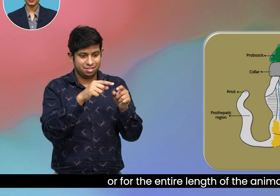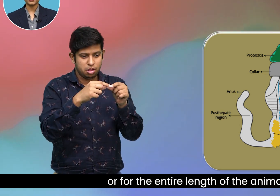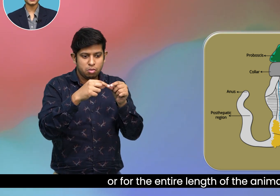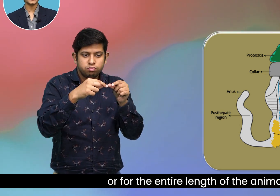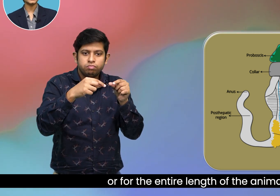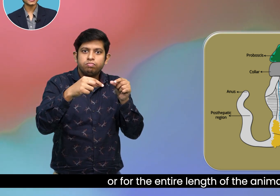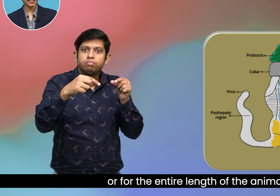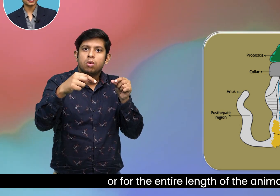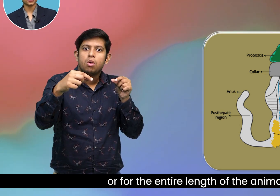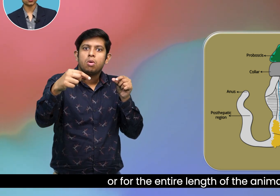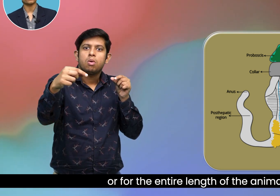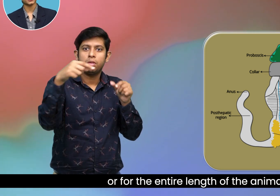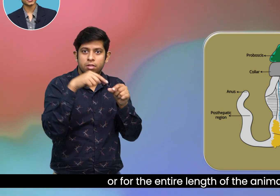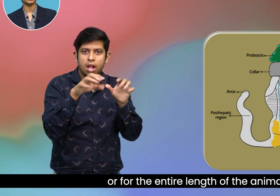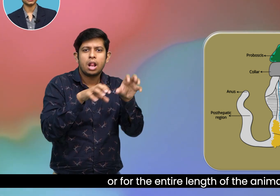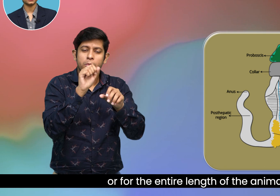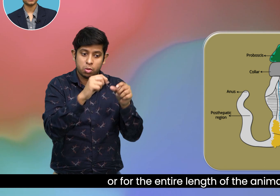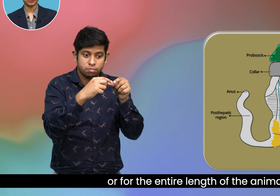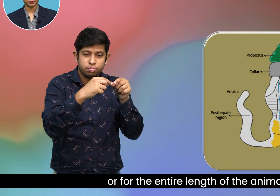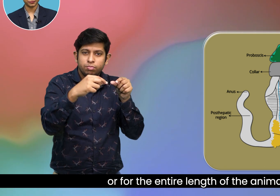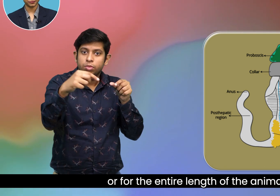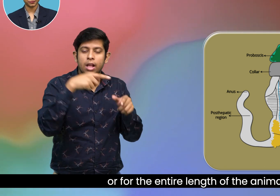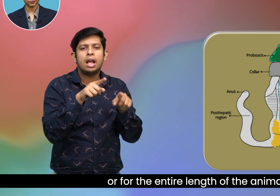or for the entire length of the animal.